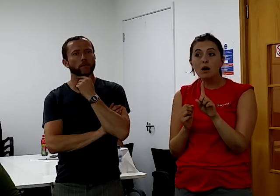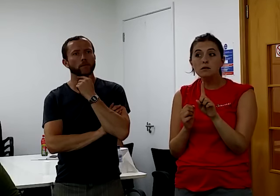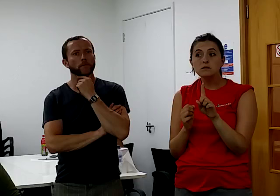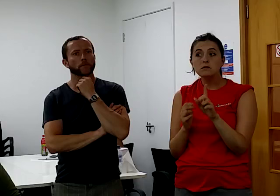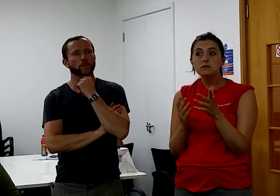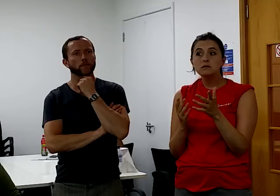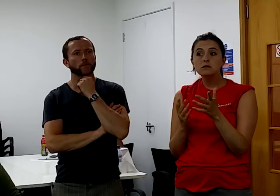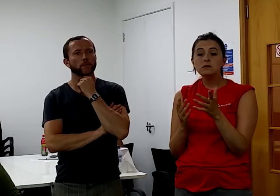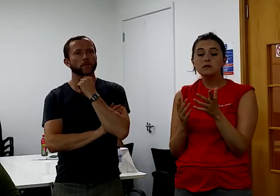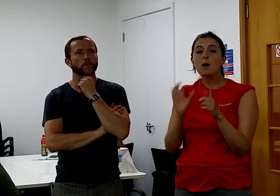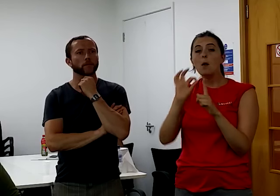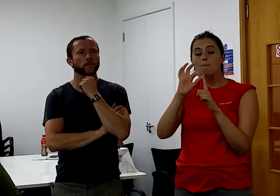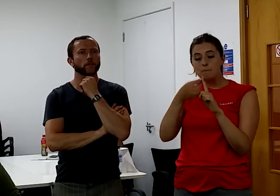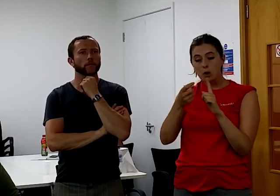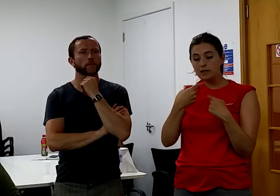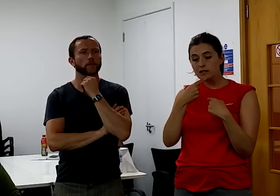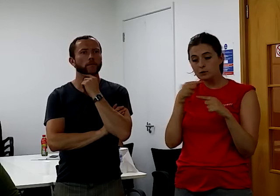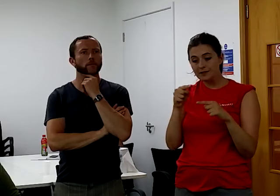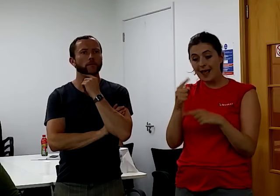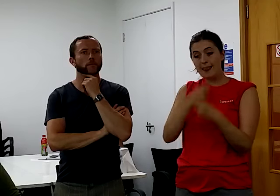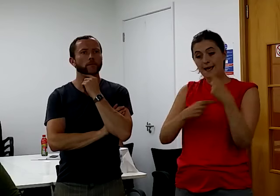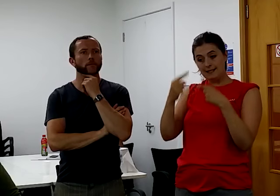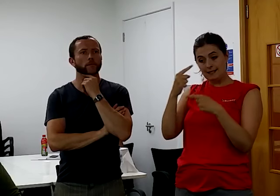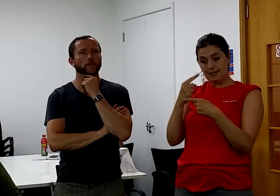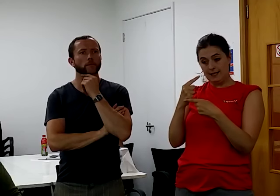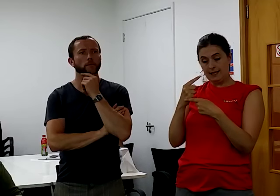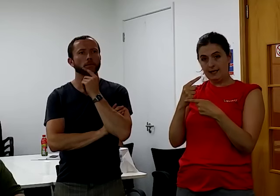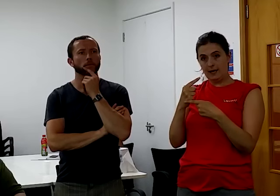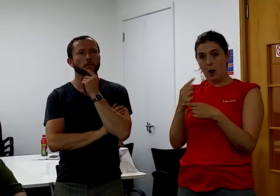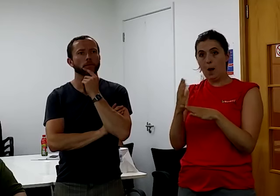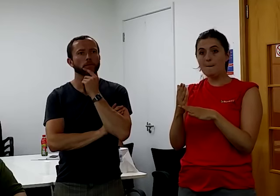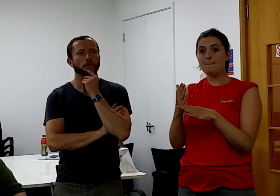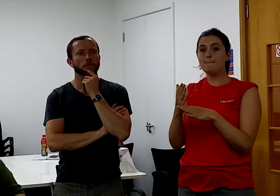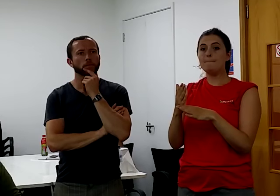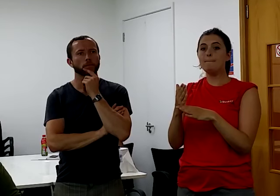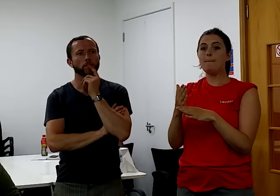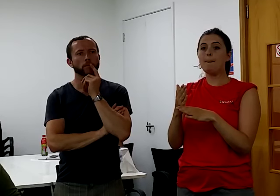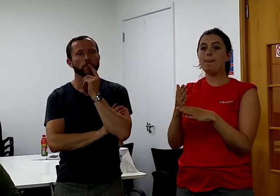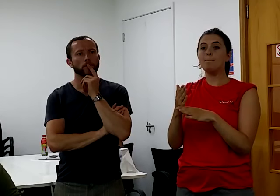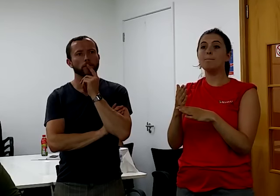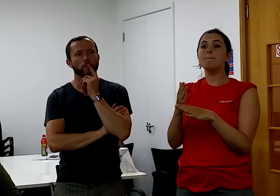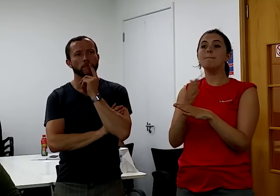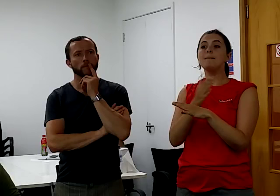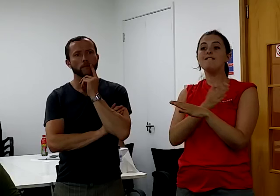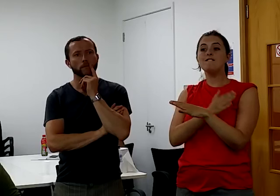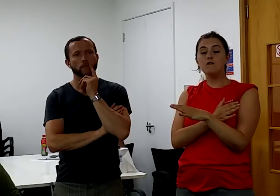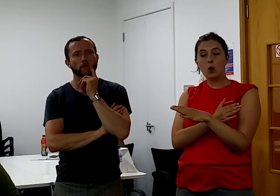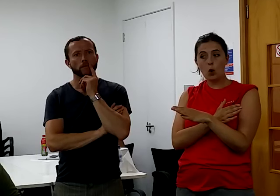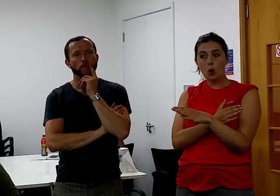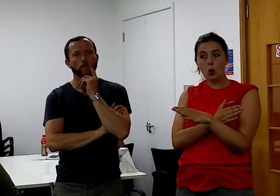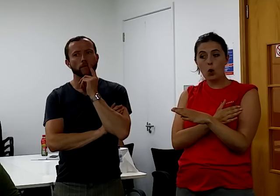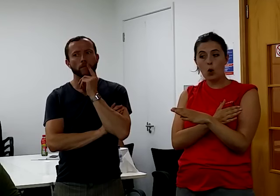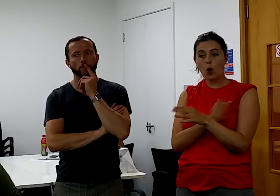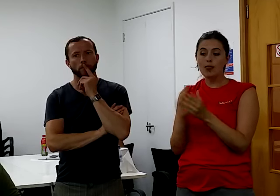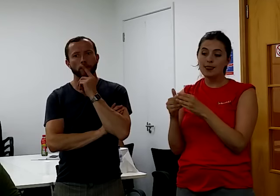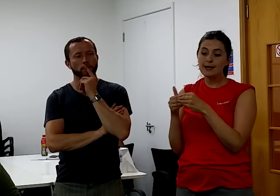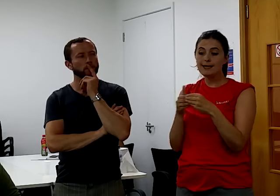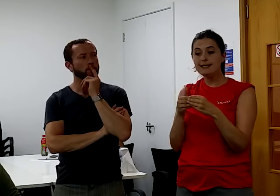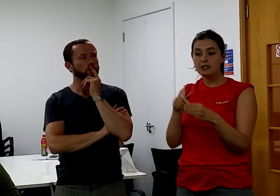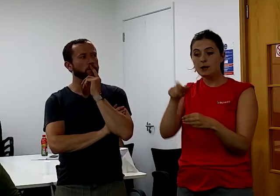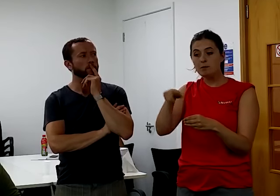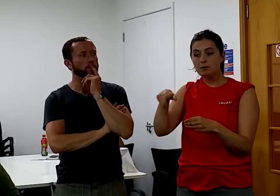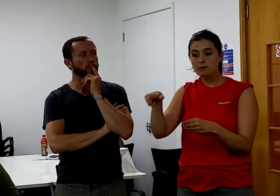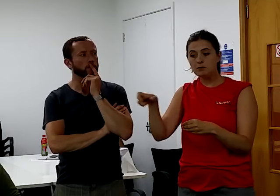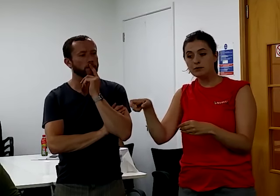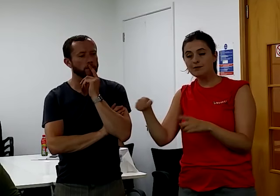wanted to make was last year, before I knew there were going to be four leadership candidates, I